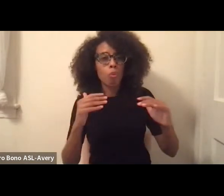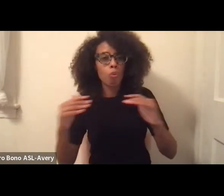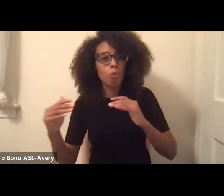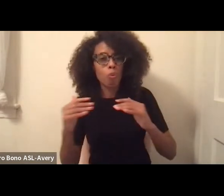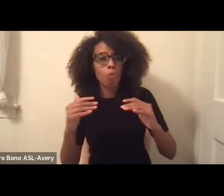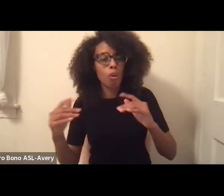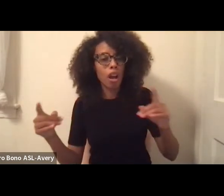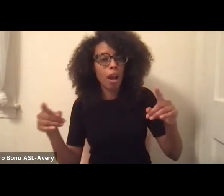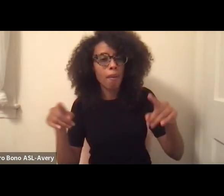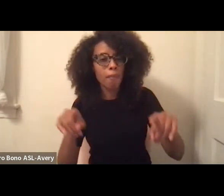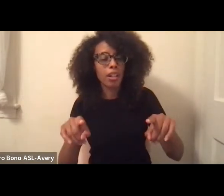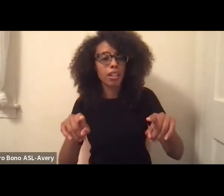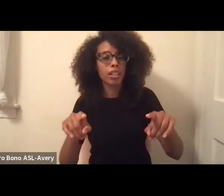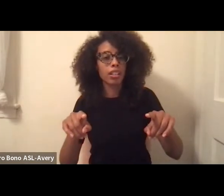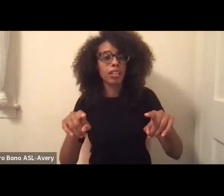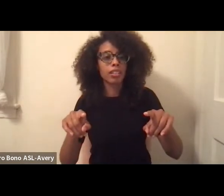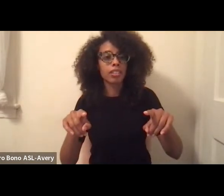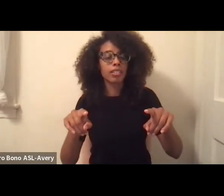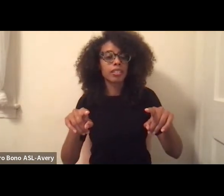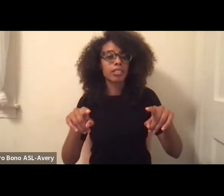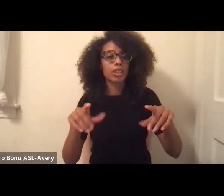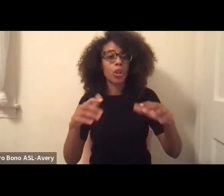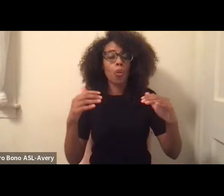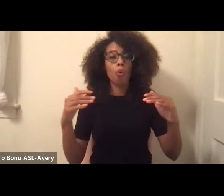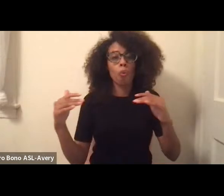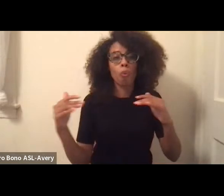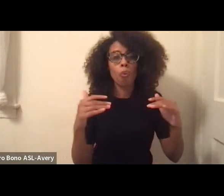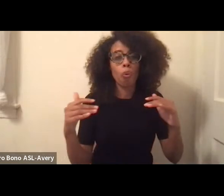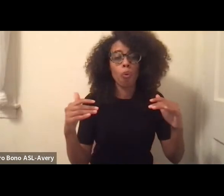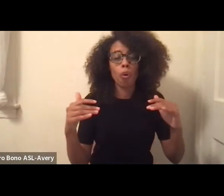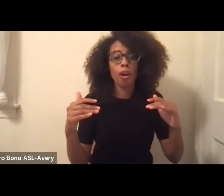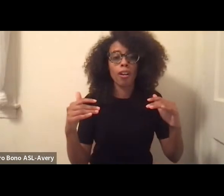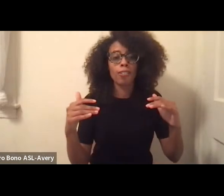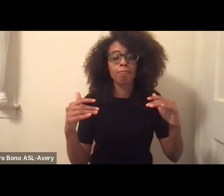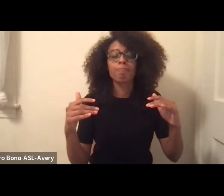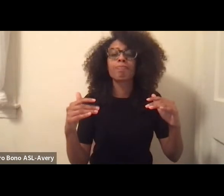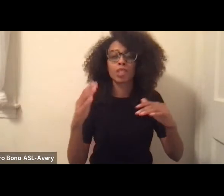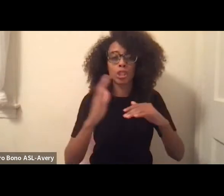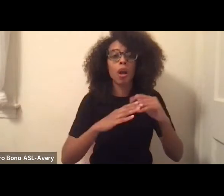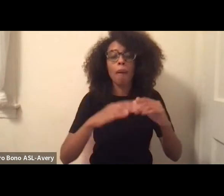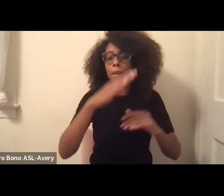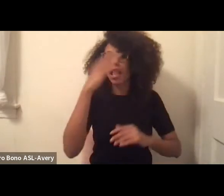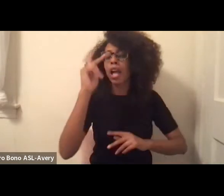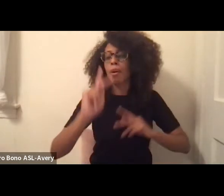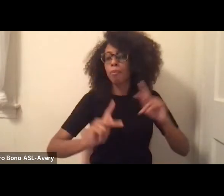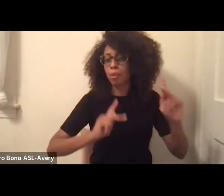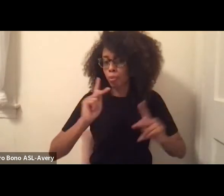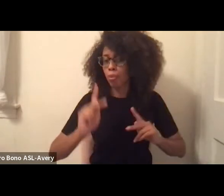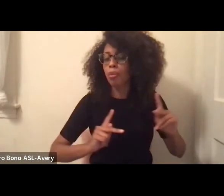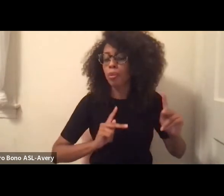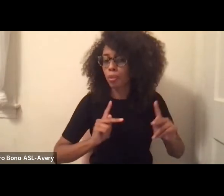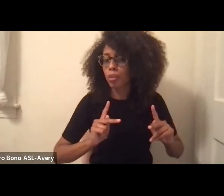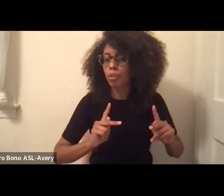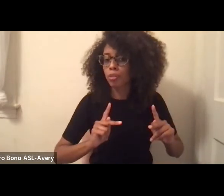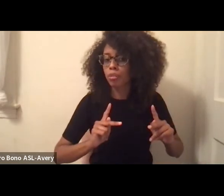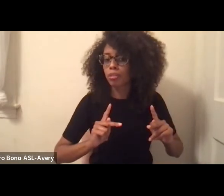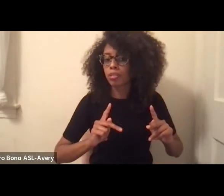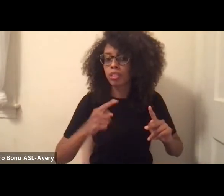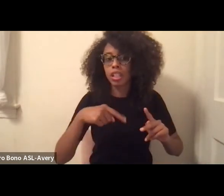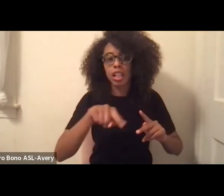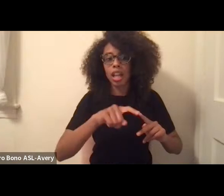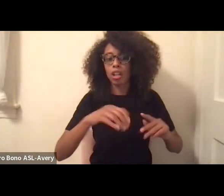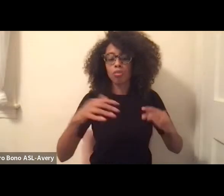War has been declared on Black people. Yes. Yes. There's been a war on